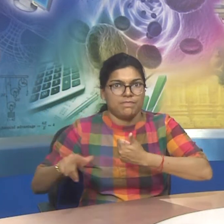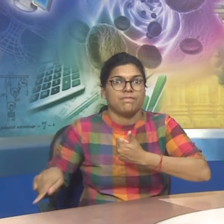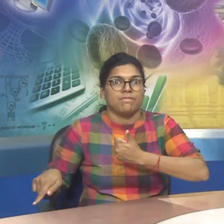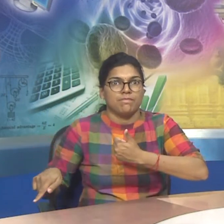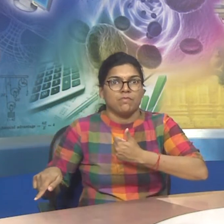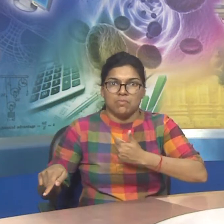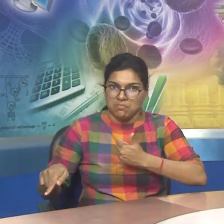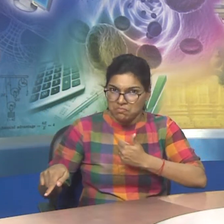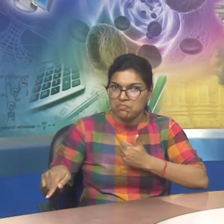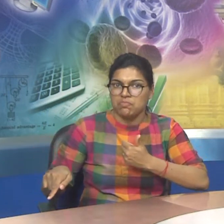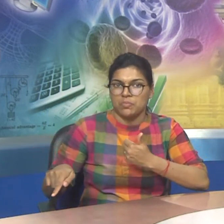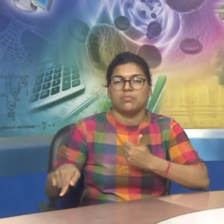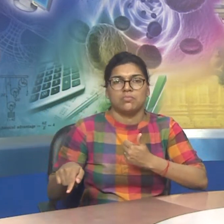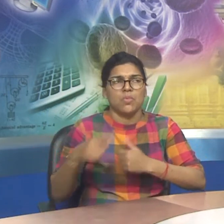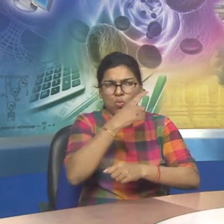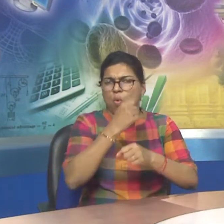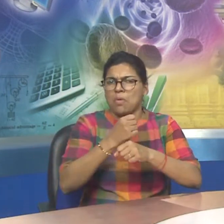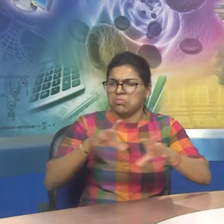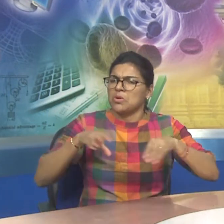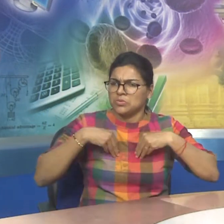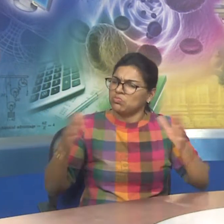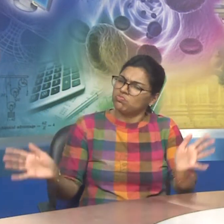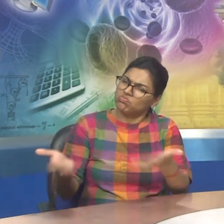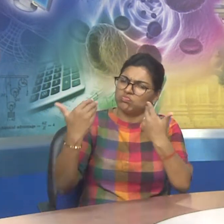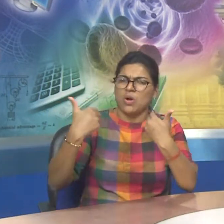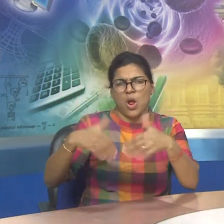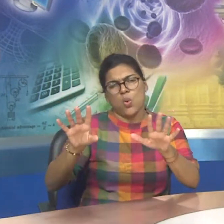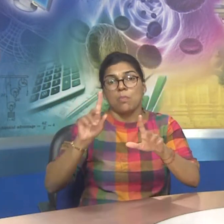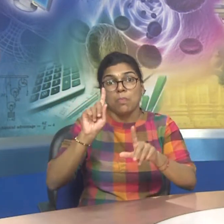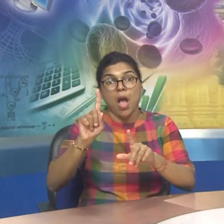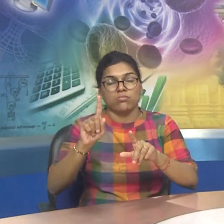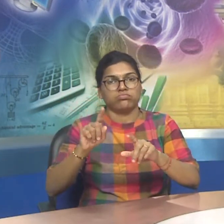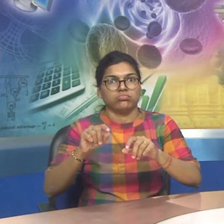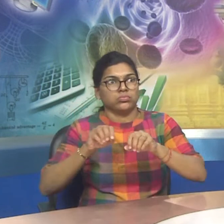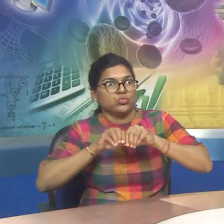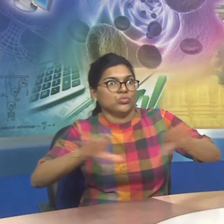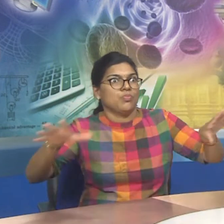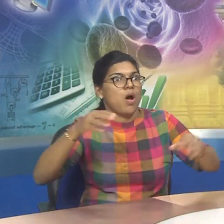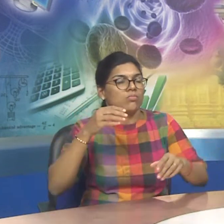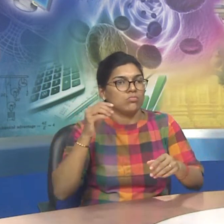So these are the nations, they have already conducted the nuclear test.